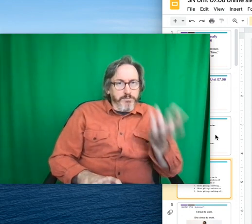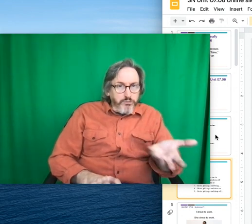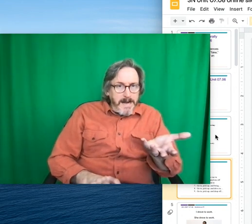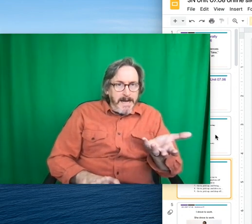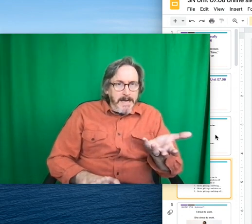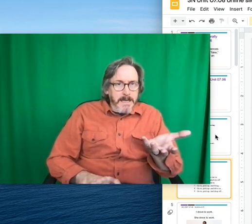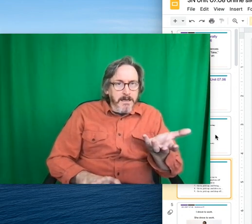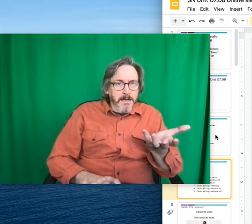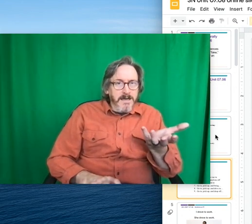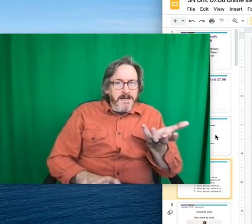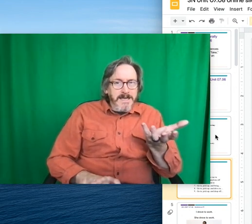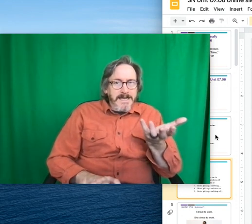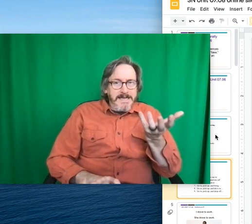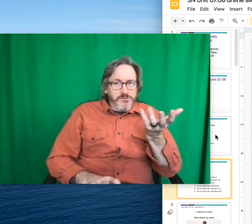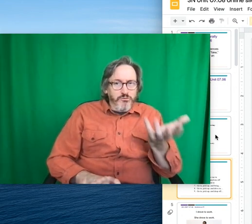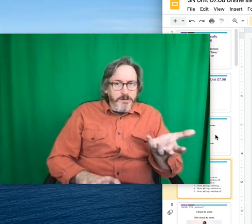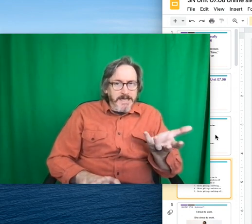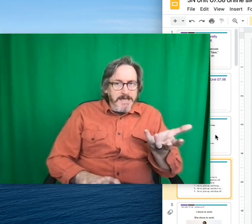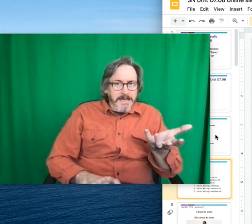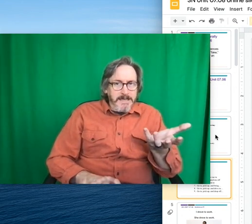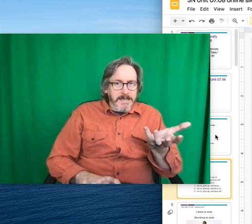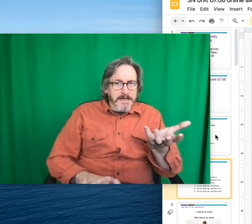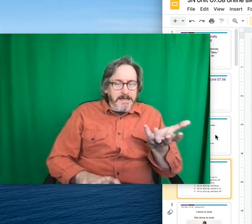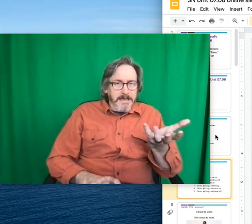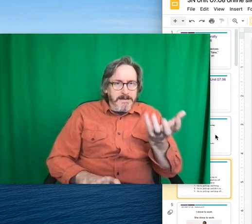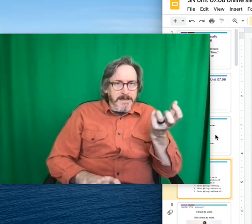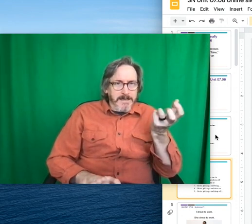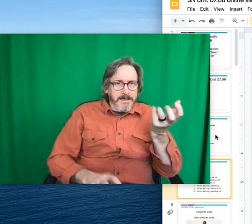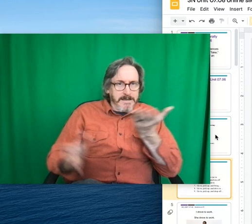But bring is really